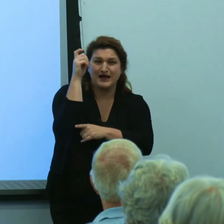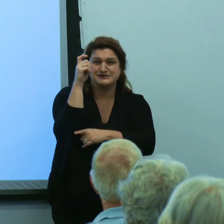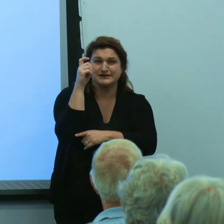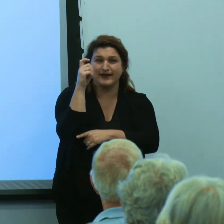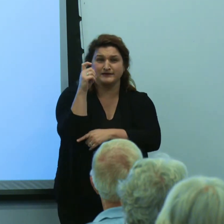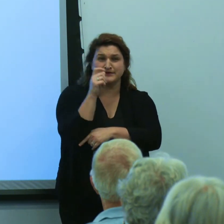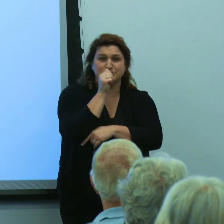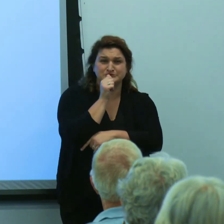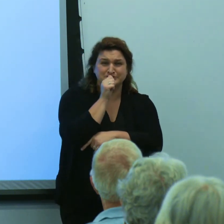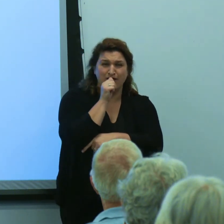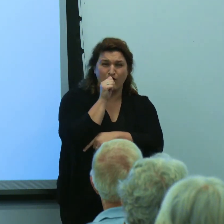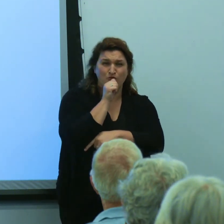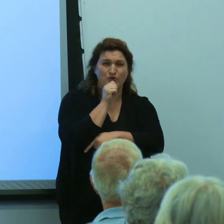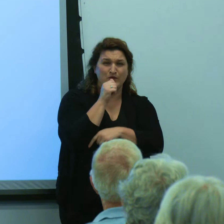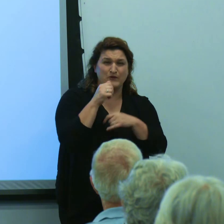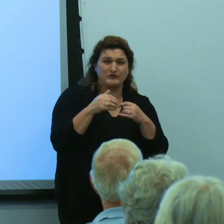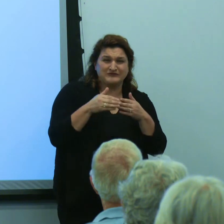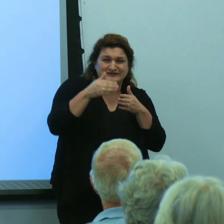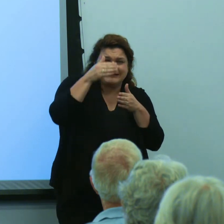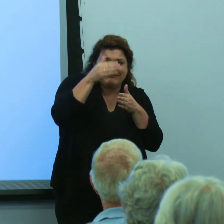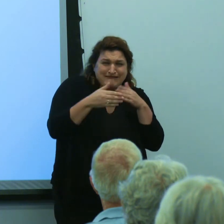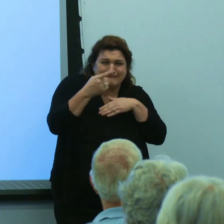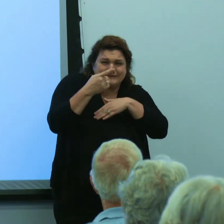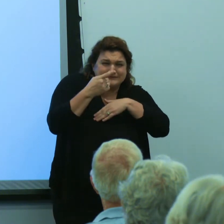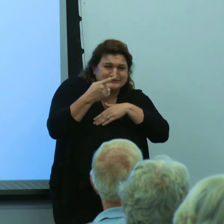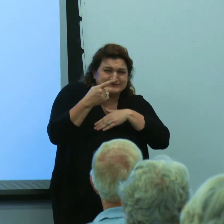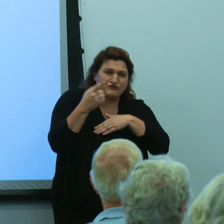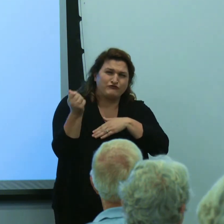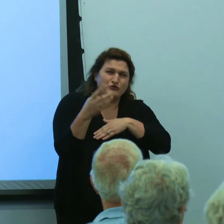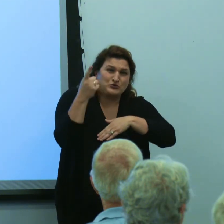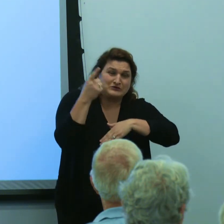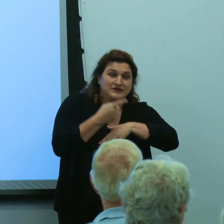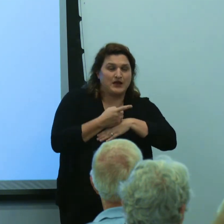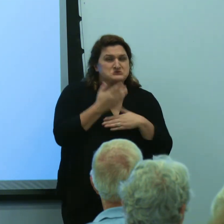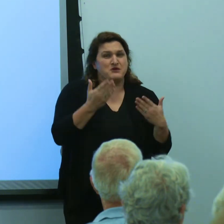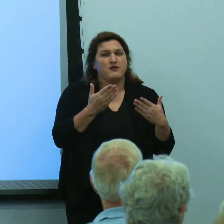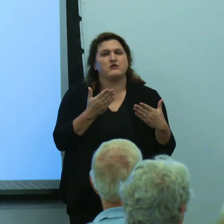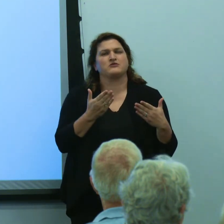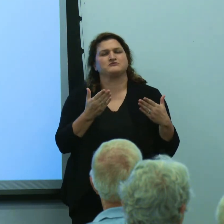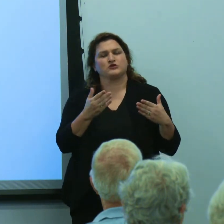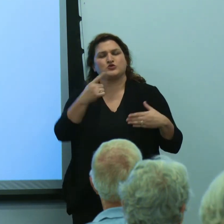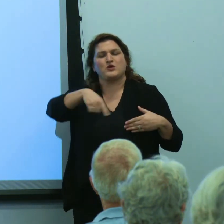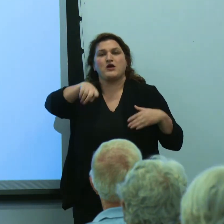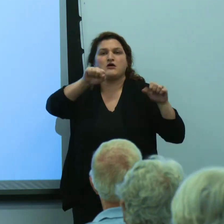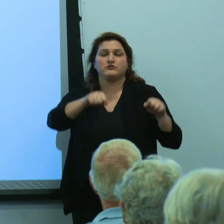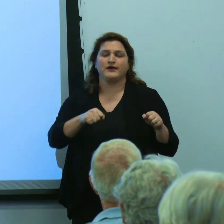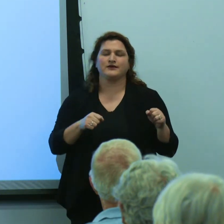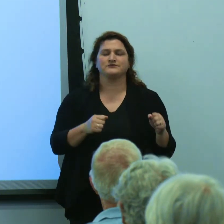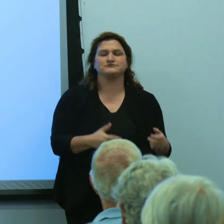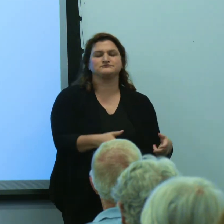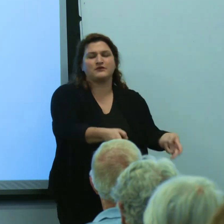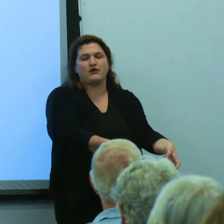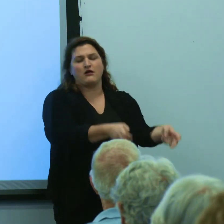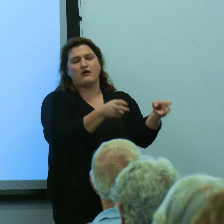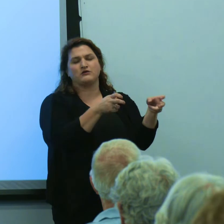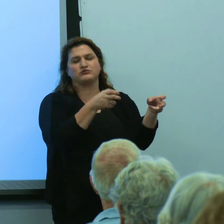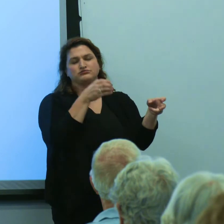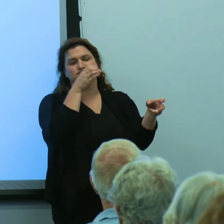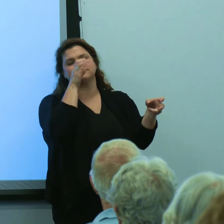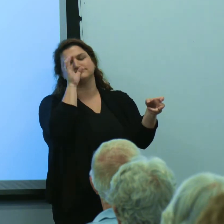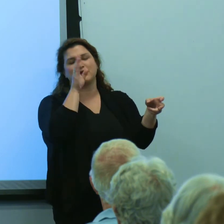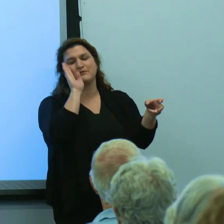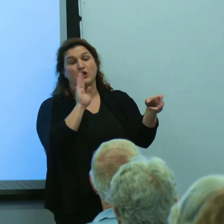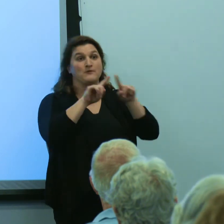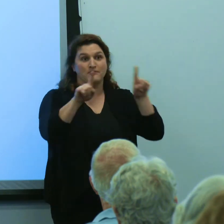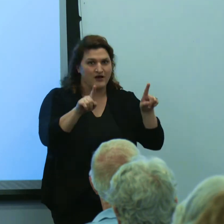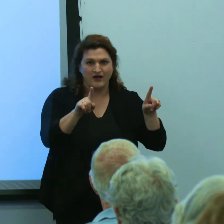be having, I don't know, a beer on a patio. And yet, here we are coming together to talk about